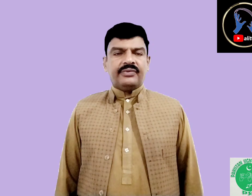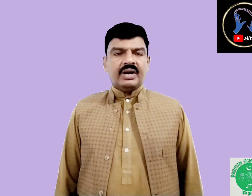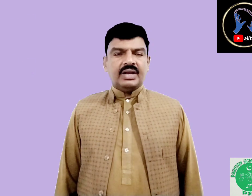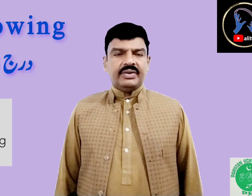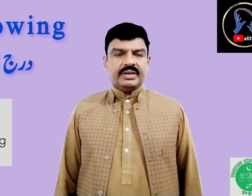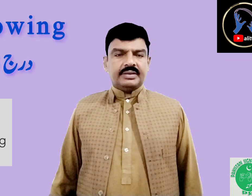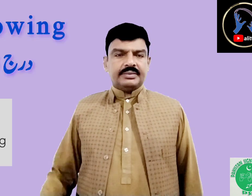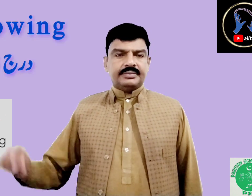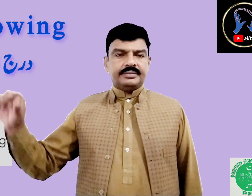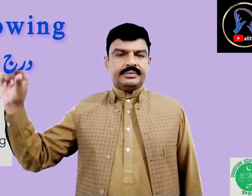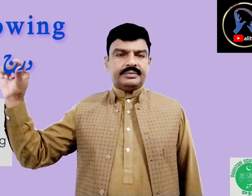following